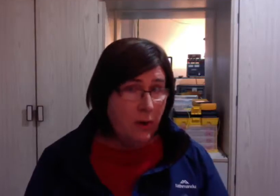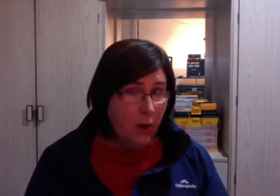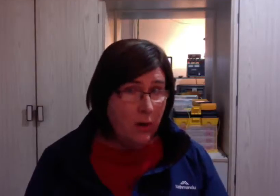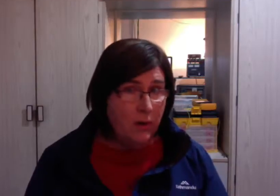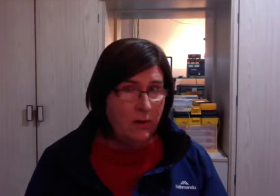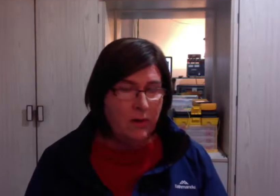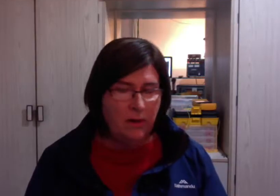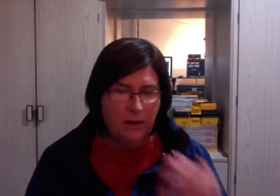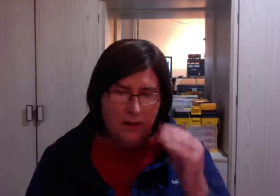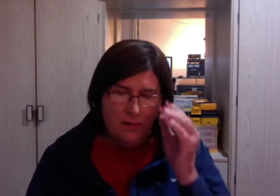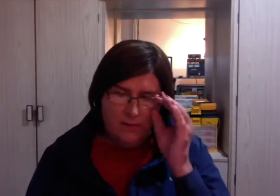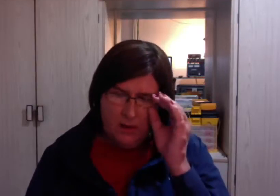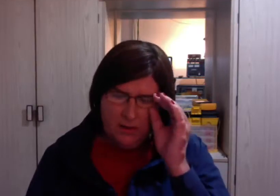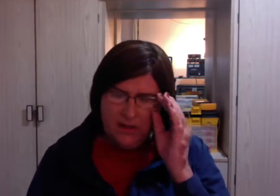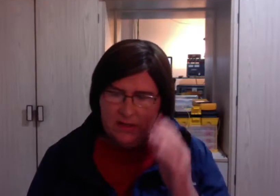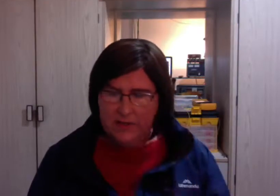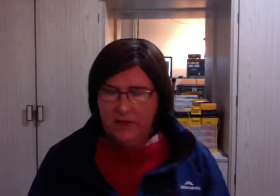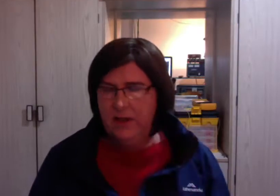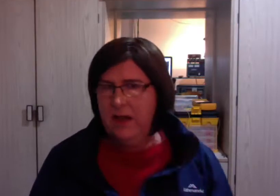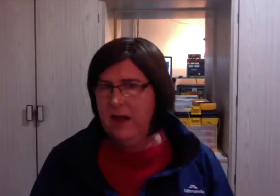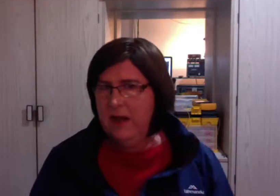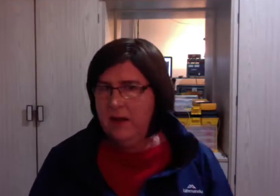long. The corrugations on the canning